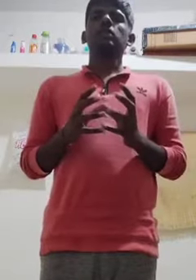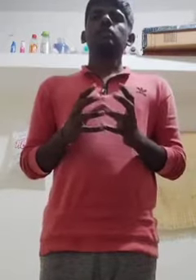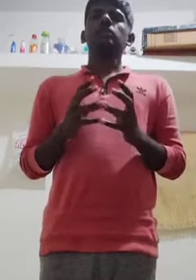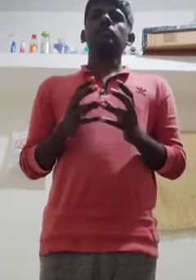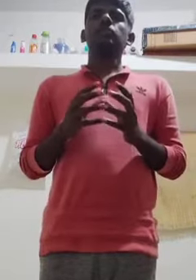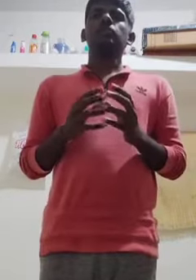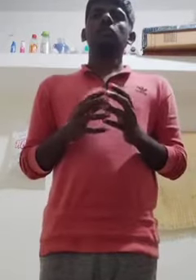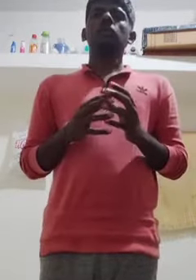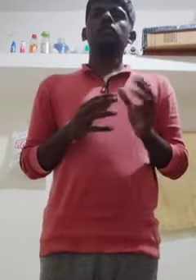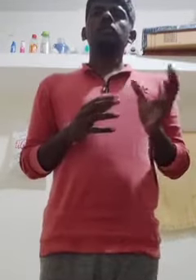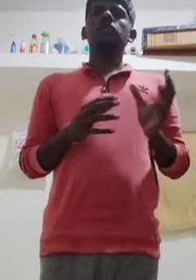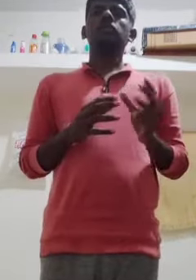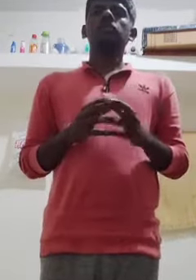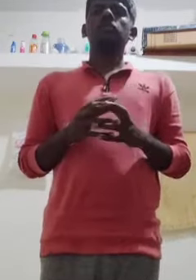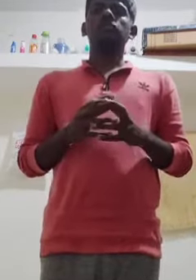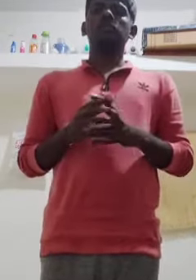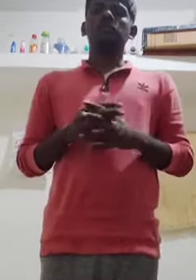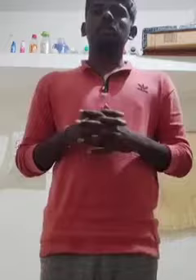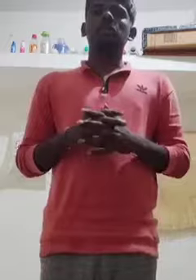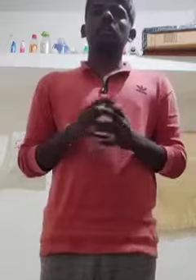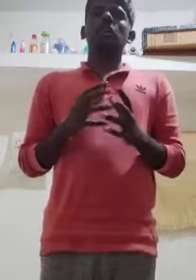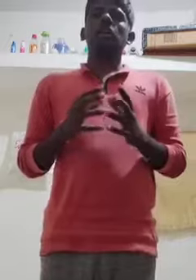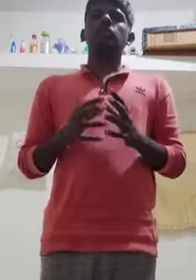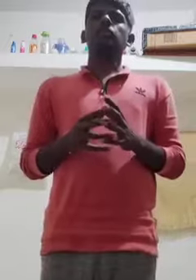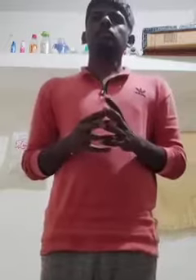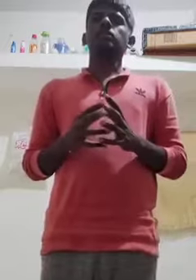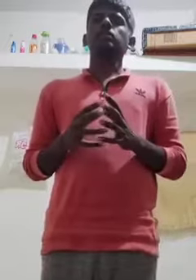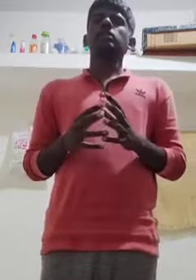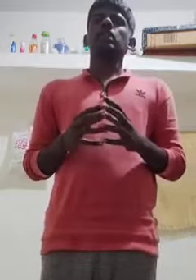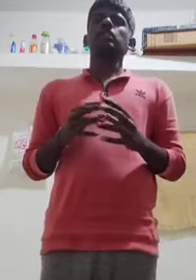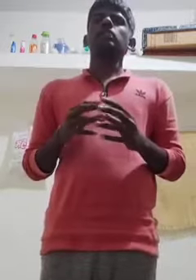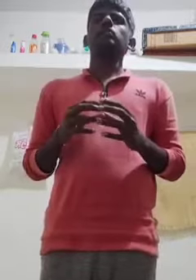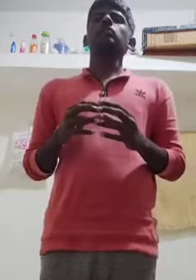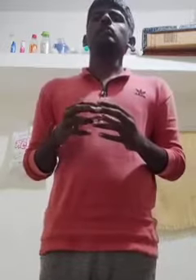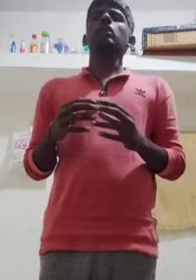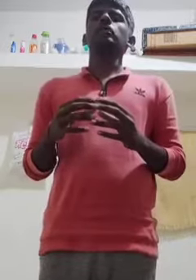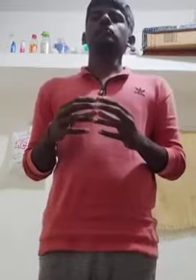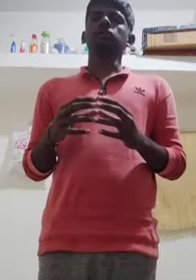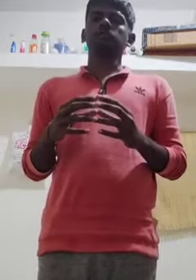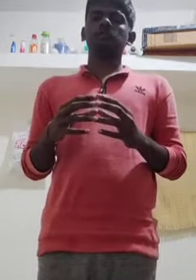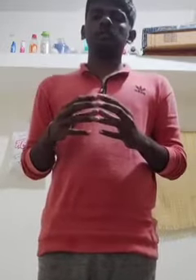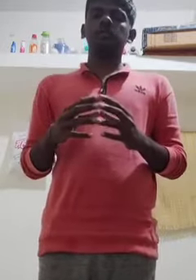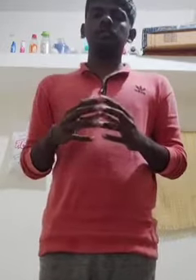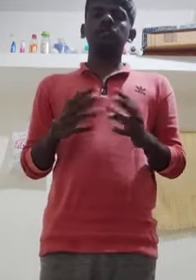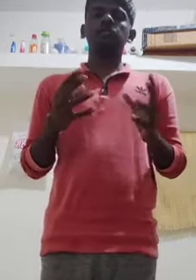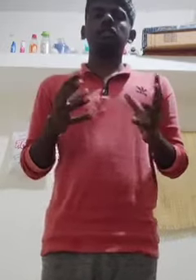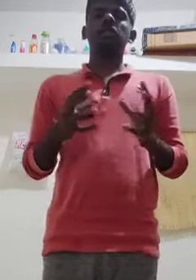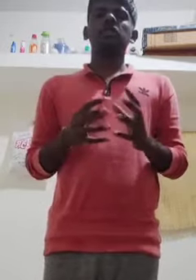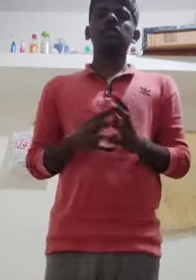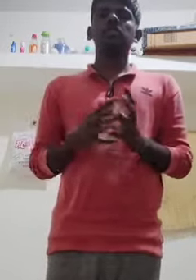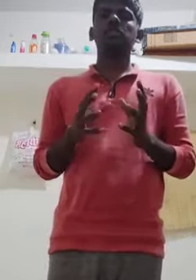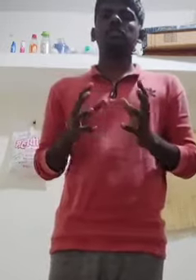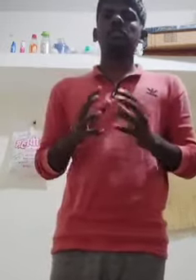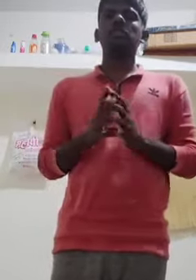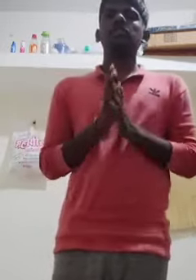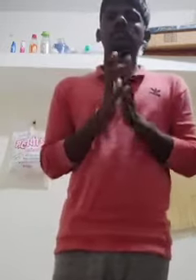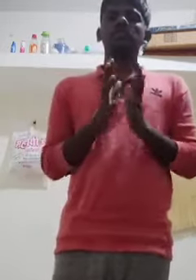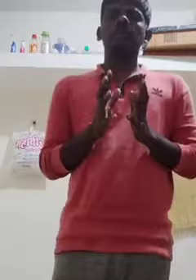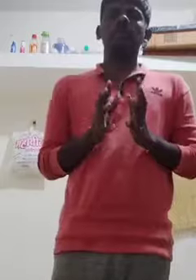takes input from the user, okay, and process it and give you the output. Okay, so method is nothing but, in simplified